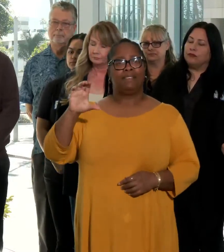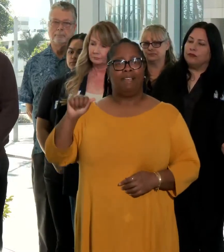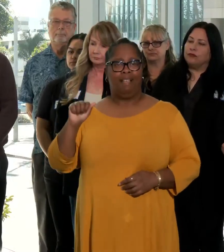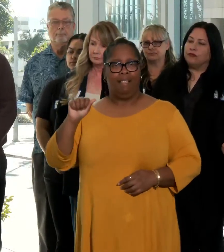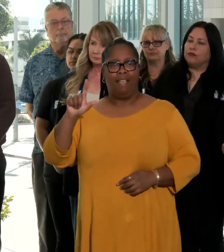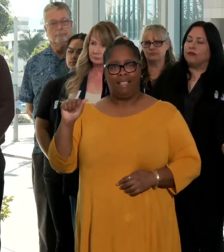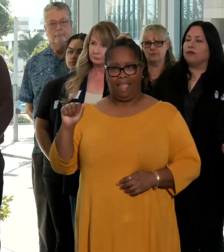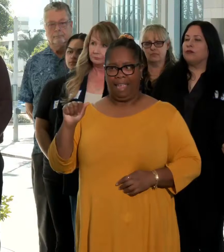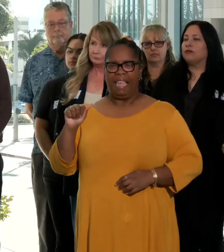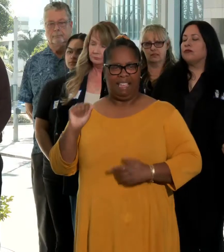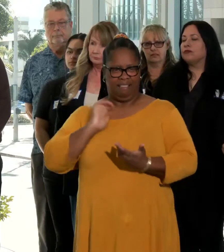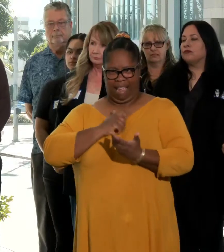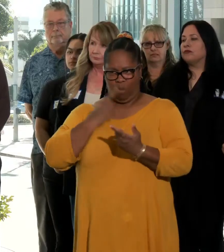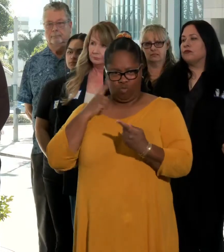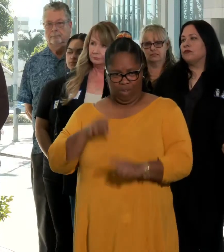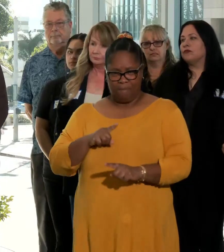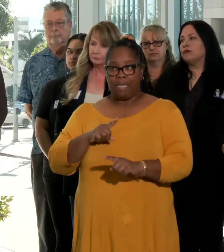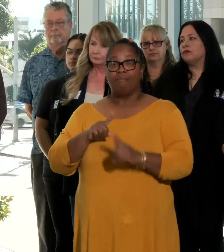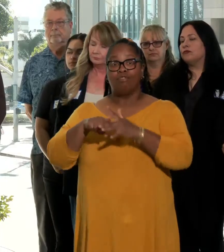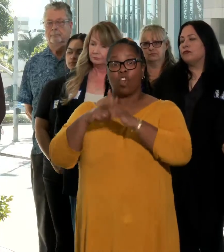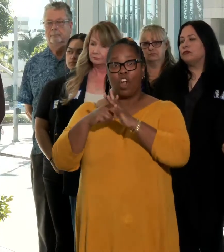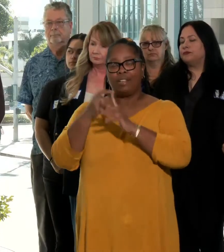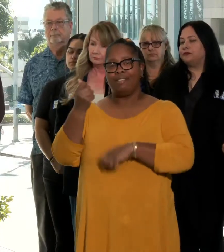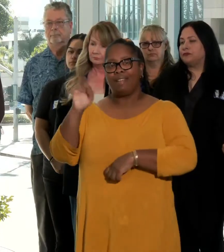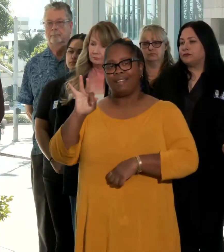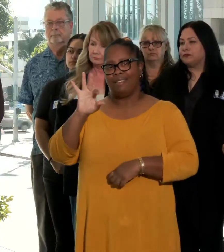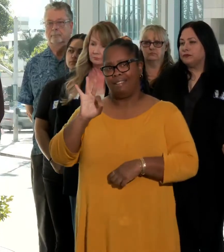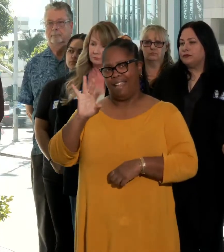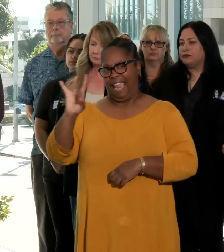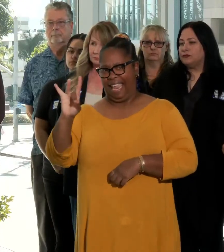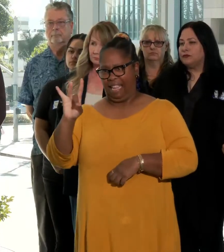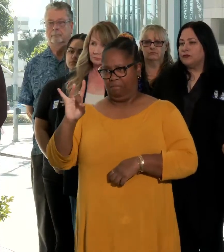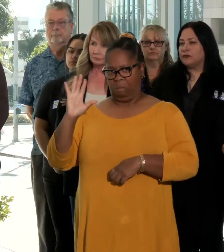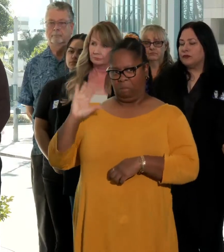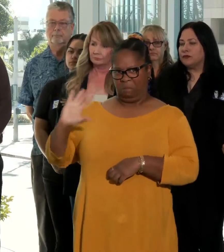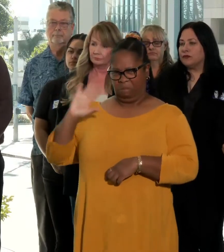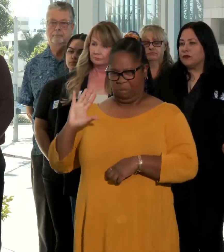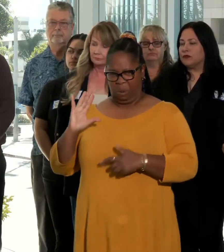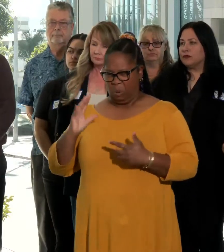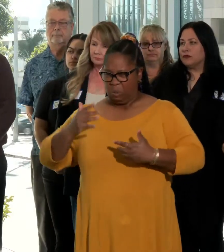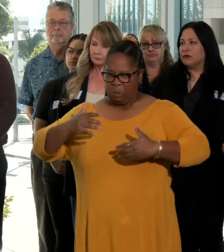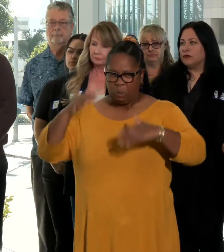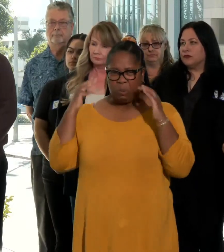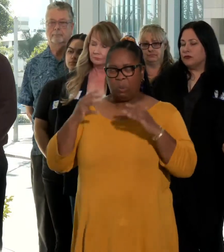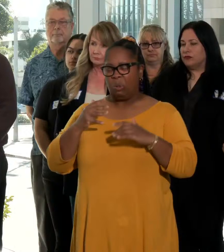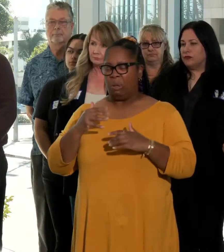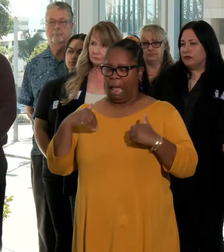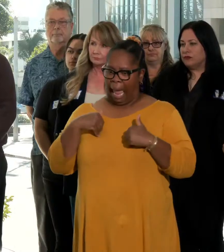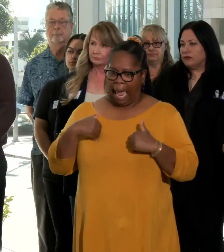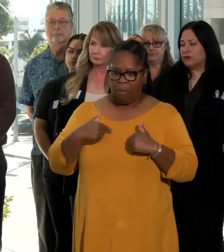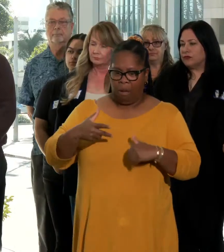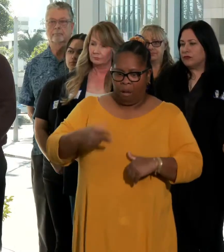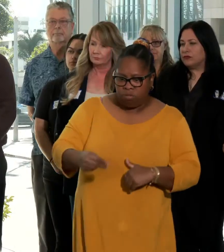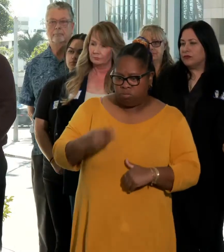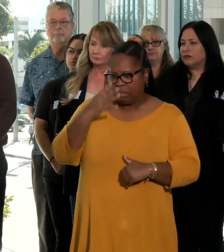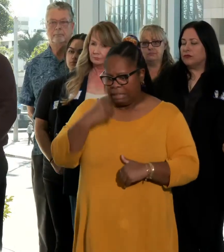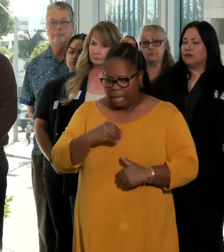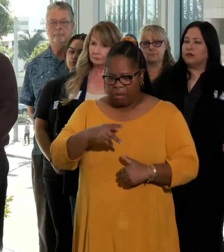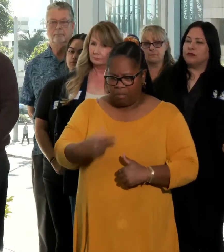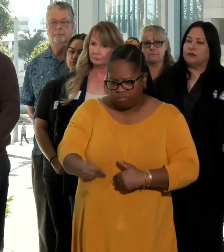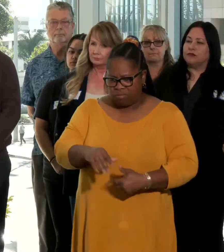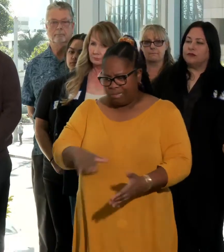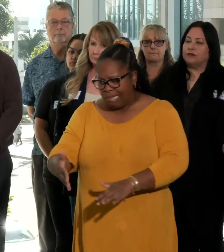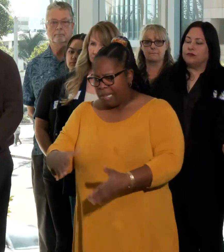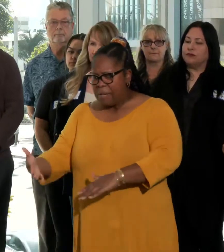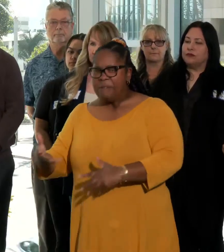into a contract with them in 1998 to address, at the time, overwhelming euthanasia rates that Long Beach, along with other municipal